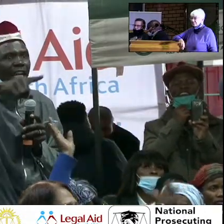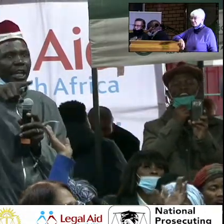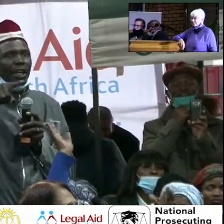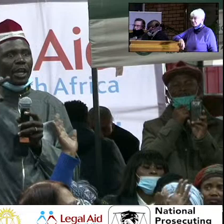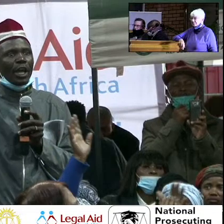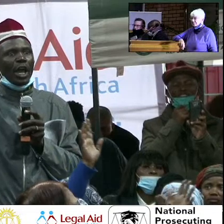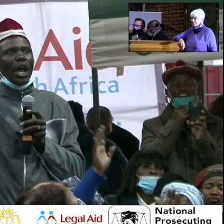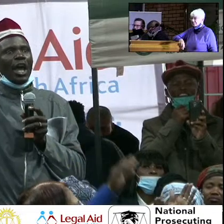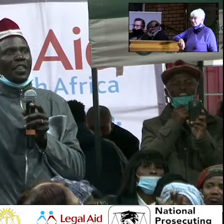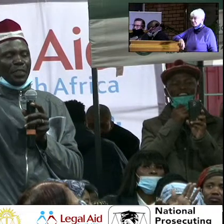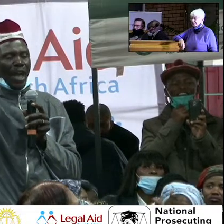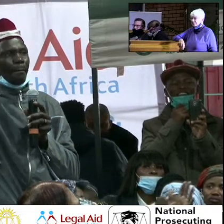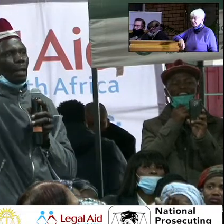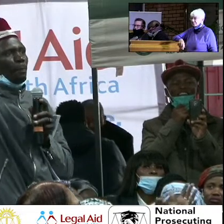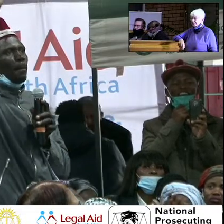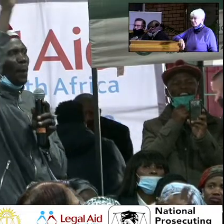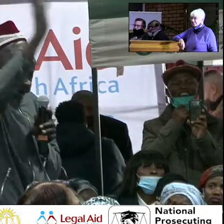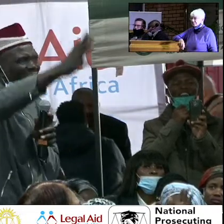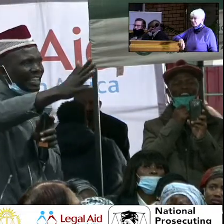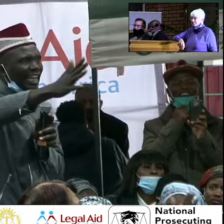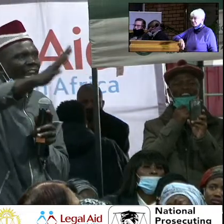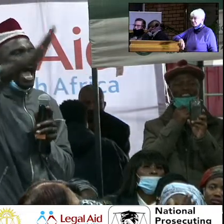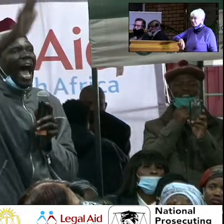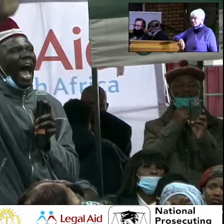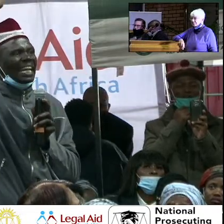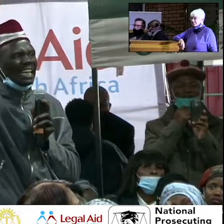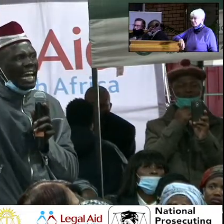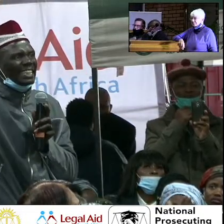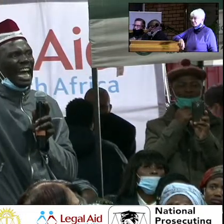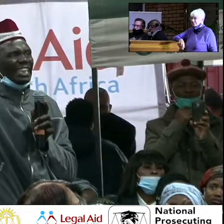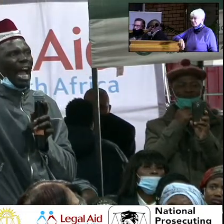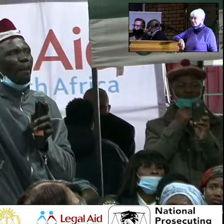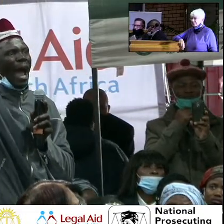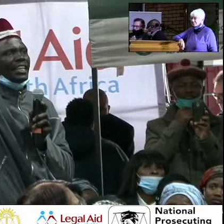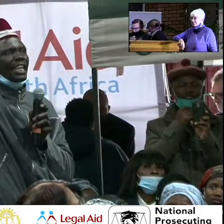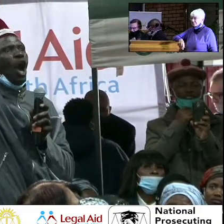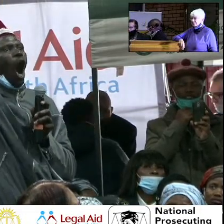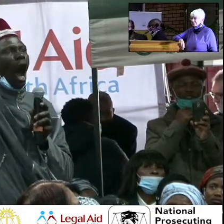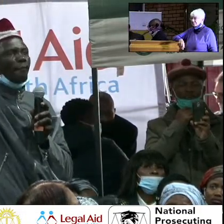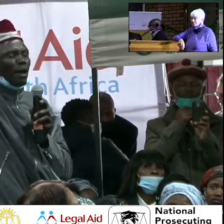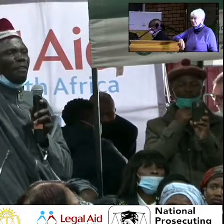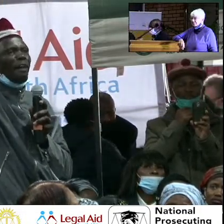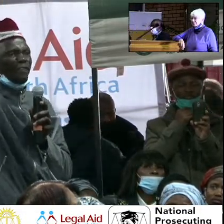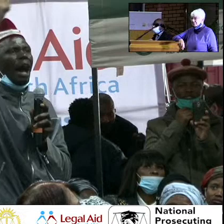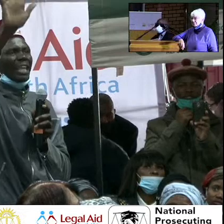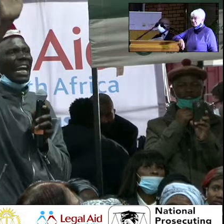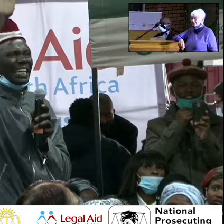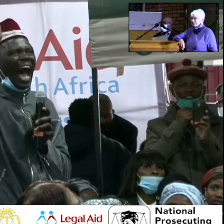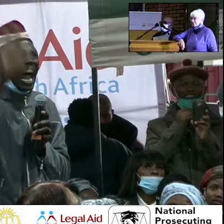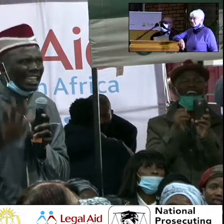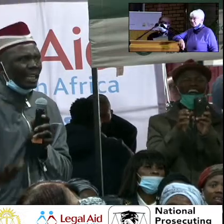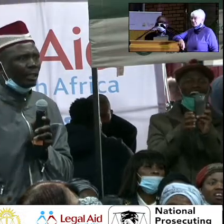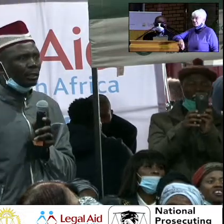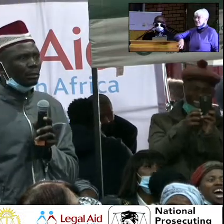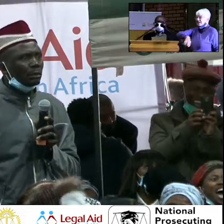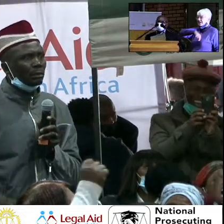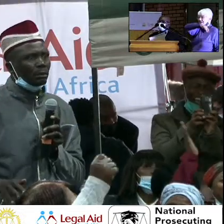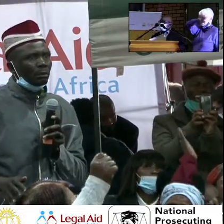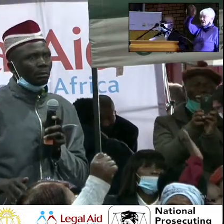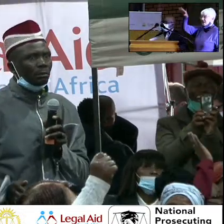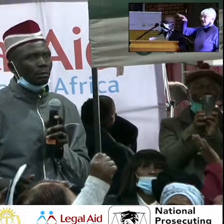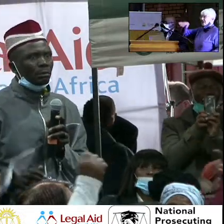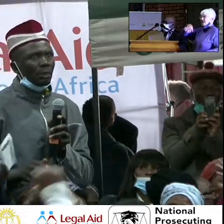demanding they must be paid at least a stipend of 5,000 rand.